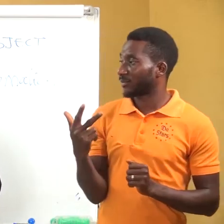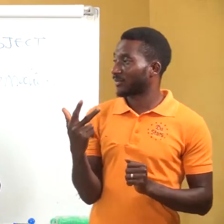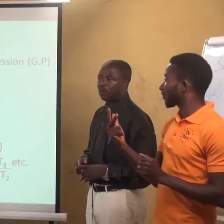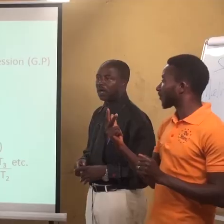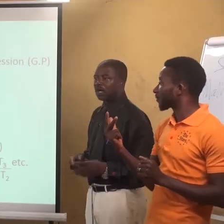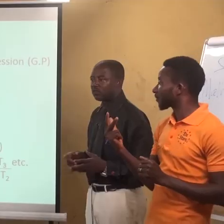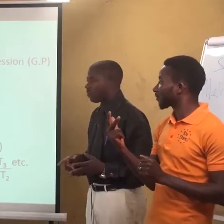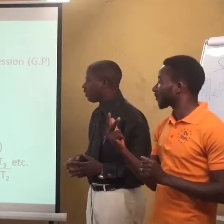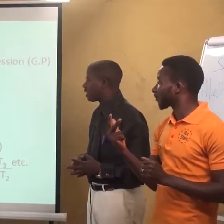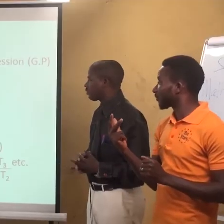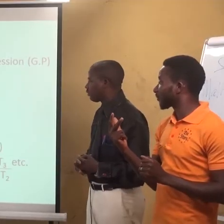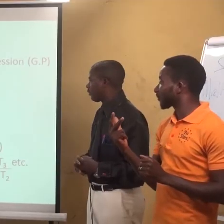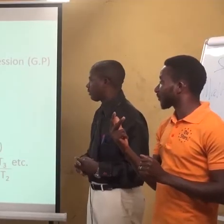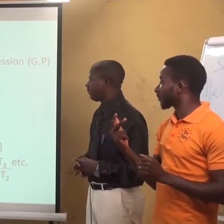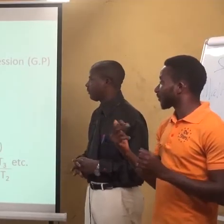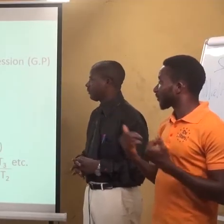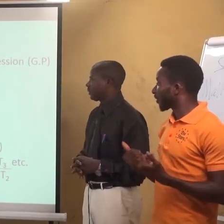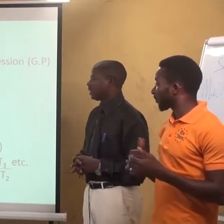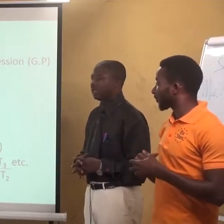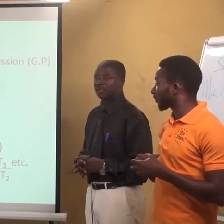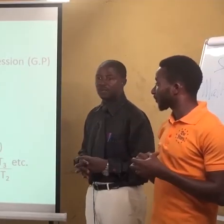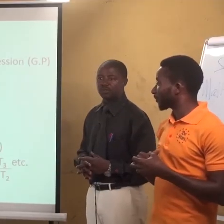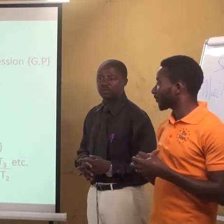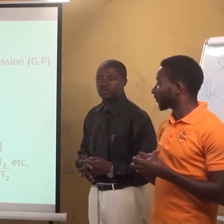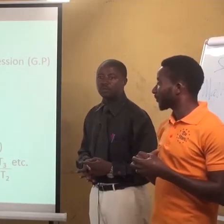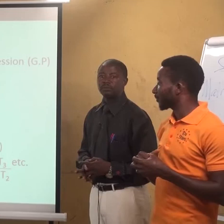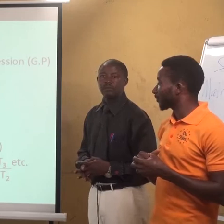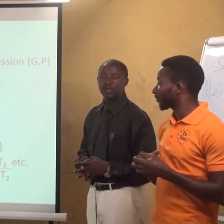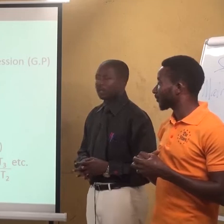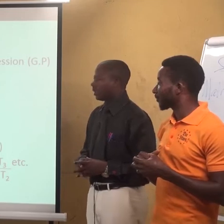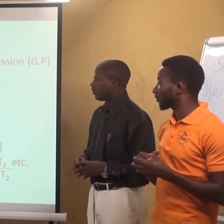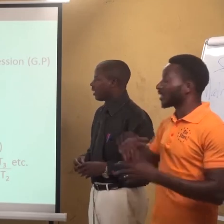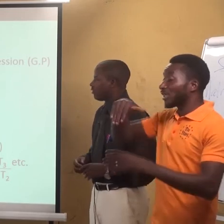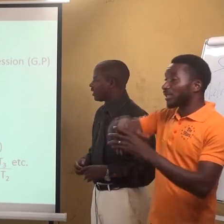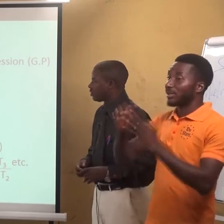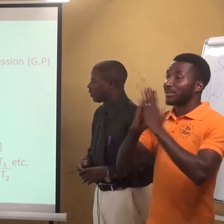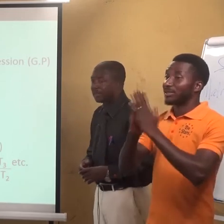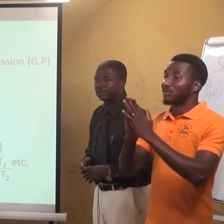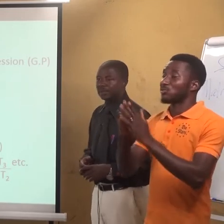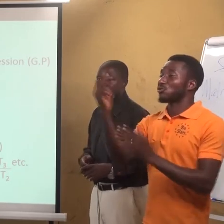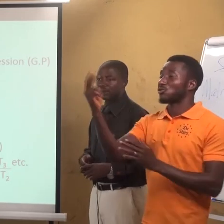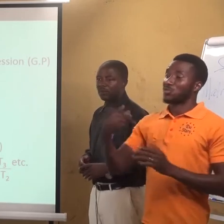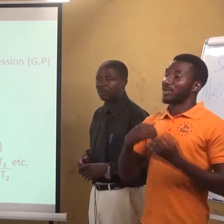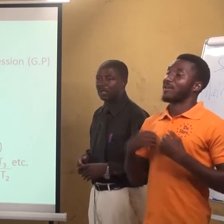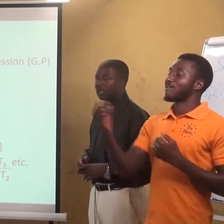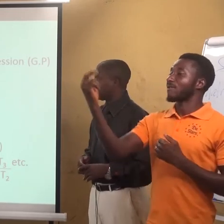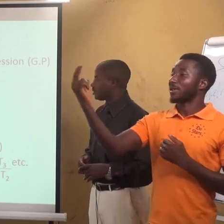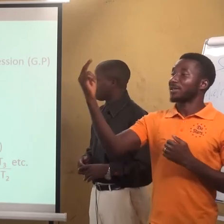get 24, and so on and so forth. In example 2, we have 81,